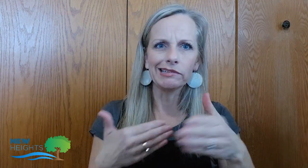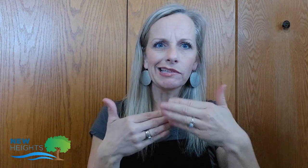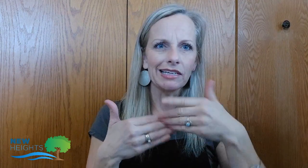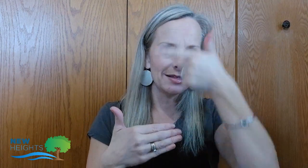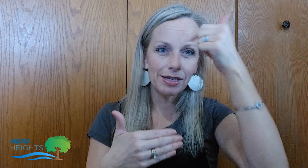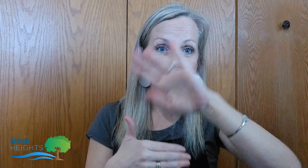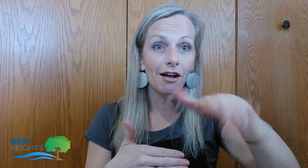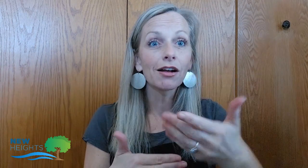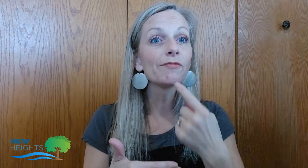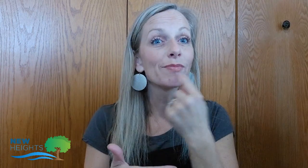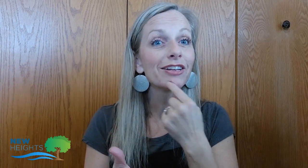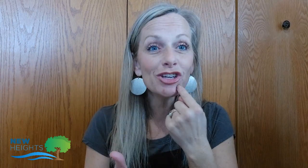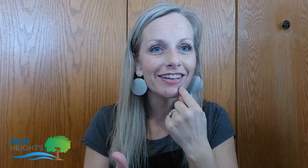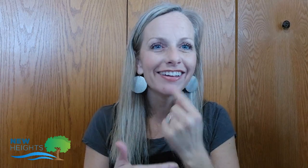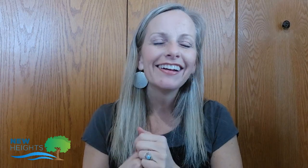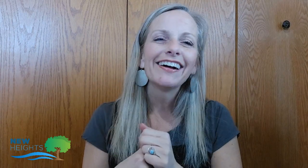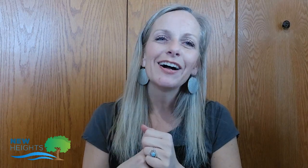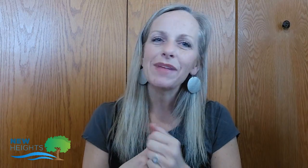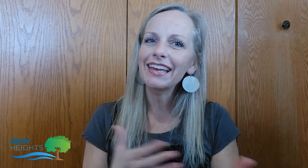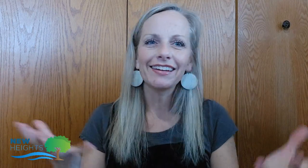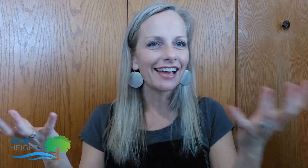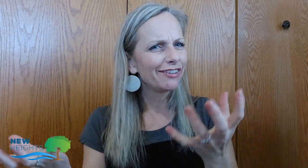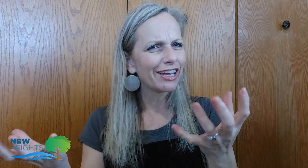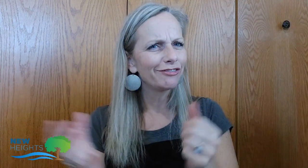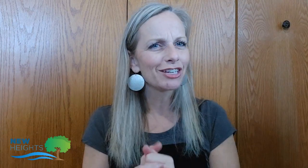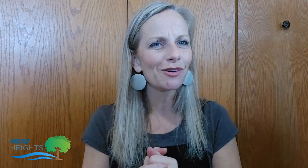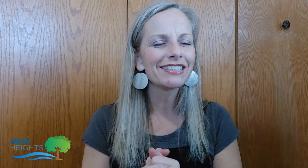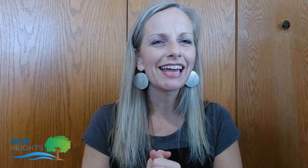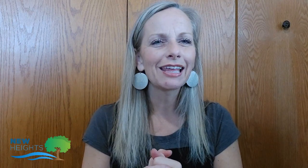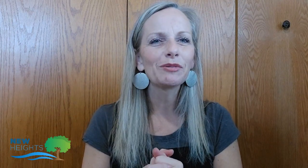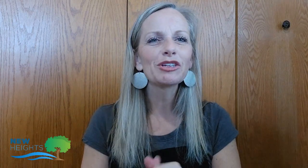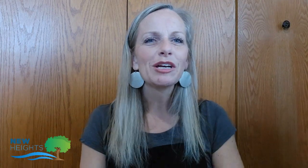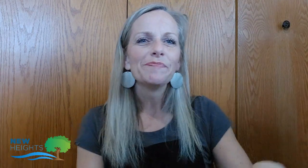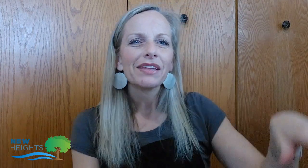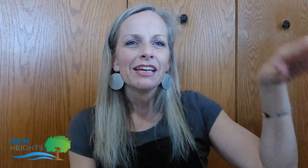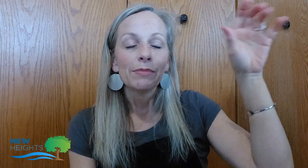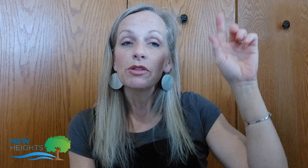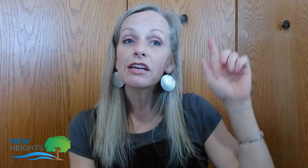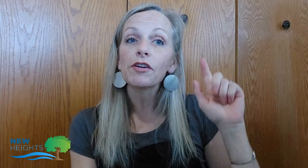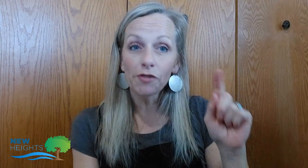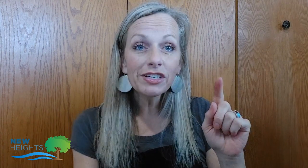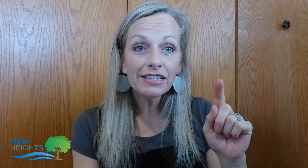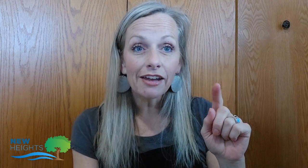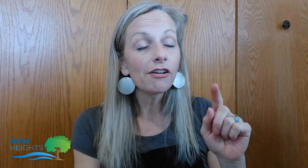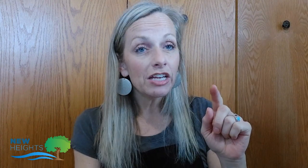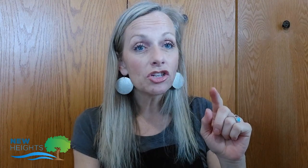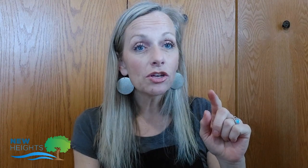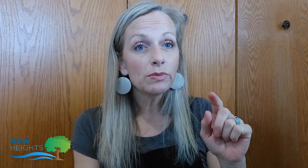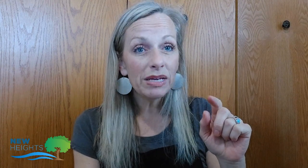this is easy because they all come from my chin. Again, kind of a gift in knowing sign language. But you think of the first letter of each of those